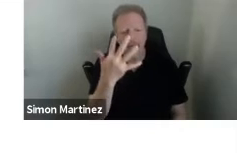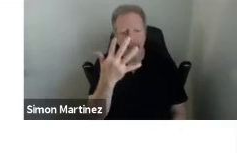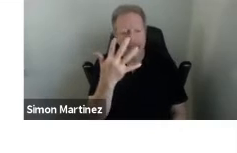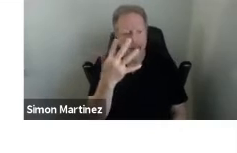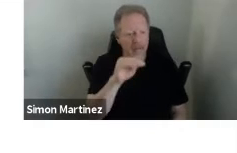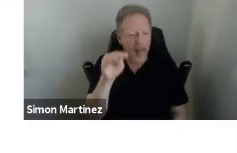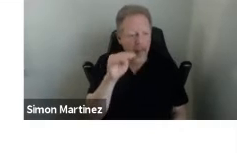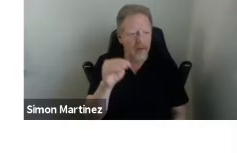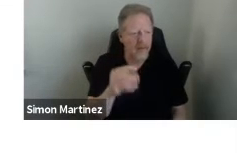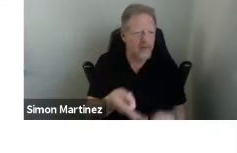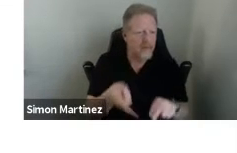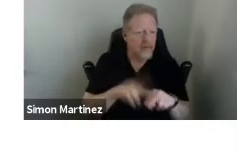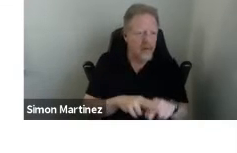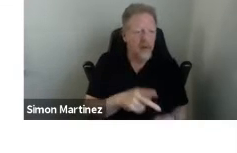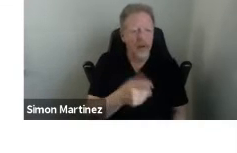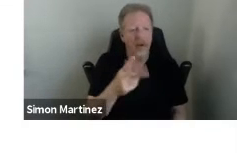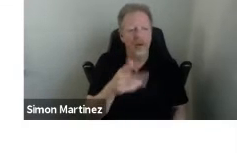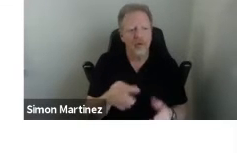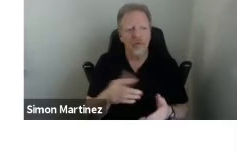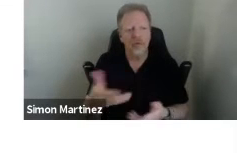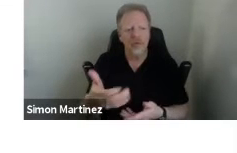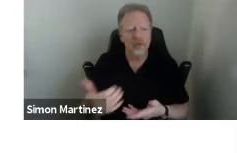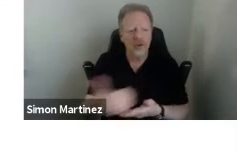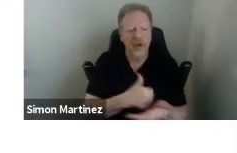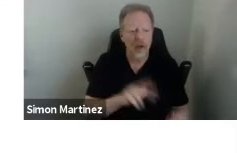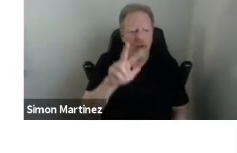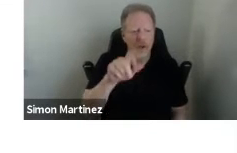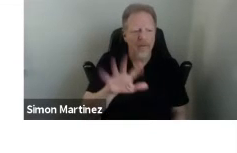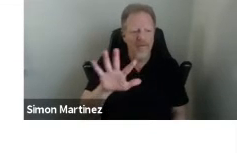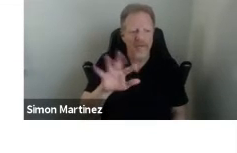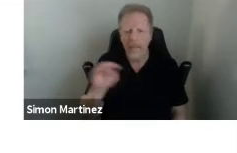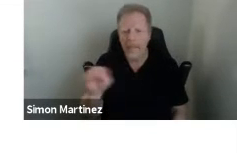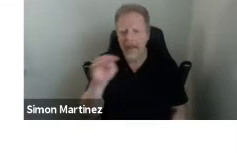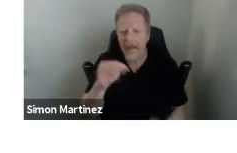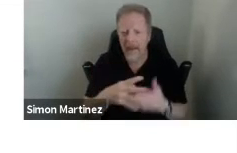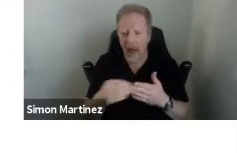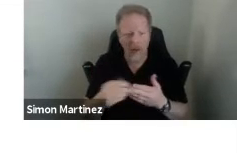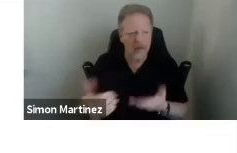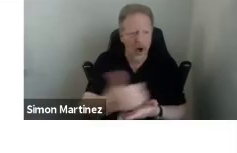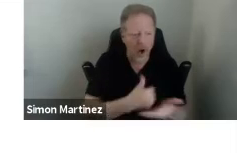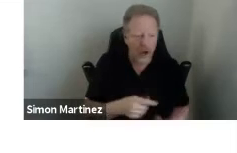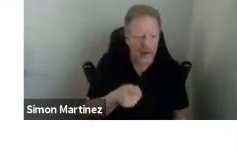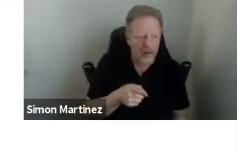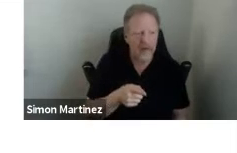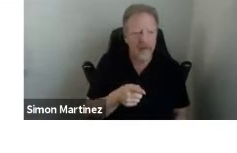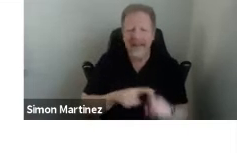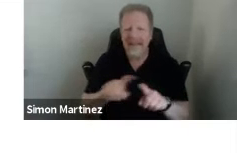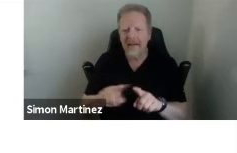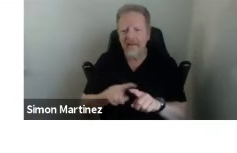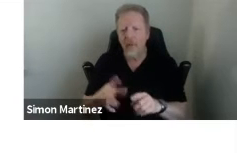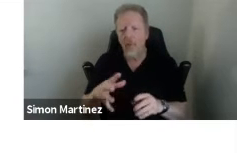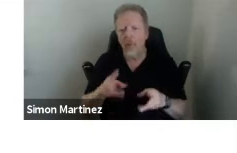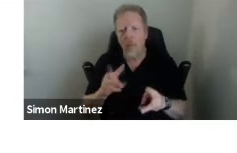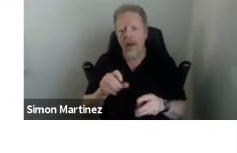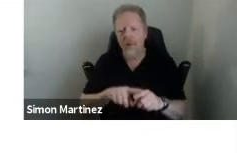or where you generated 3.5 million return on investment. There's different ways to include the metrics and